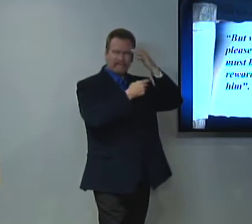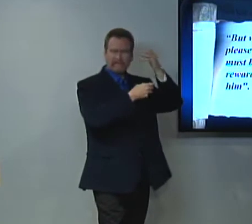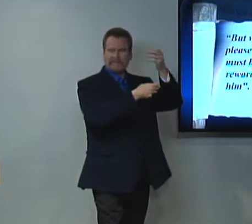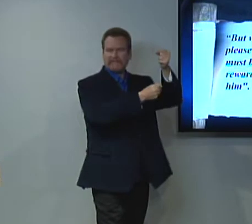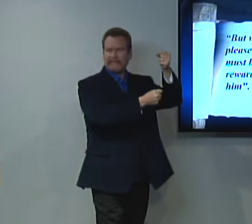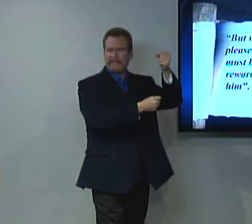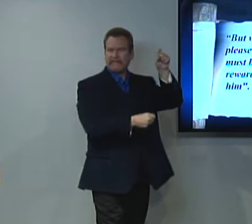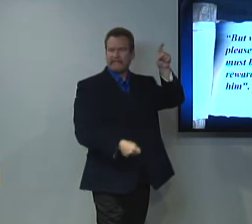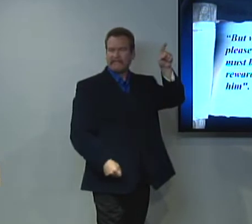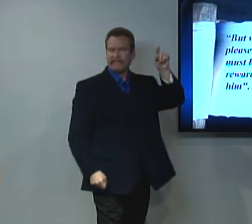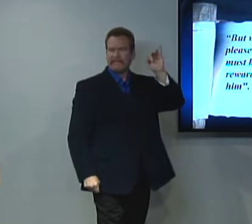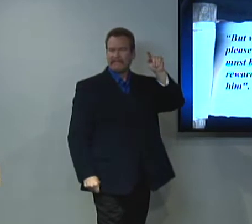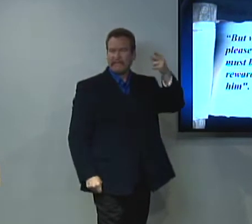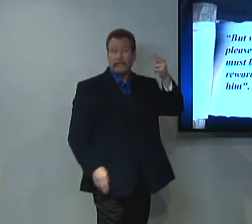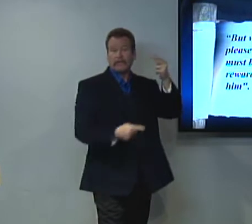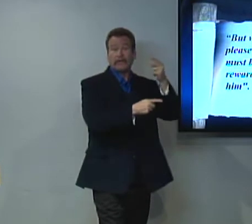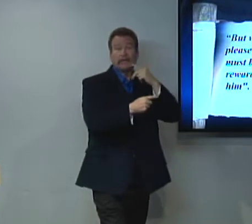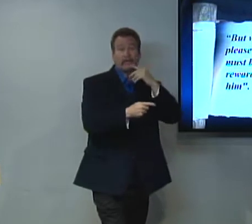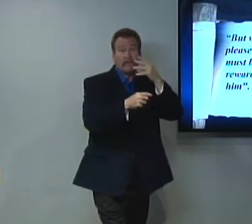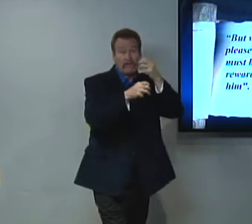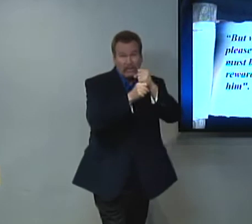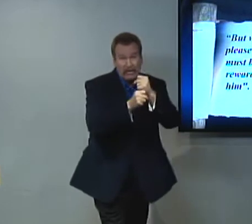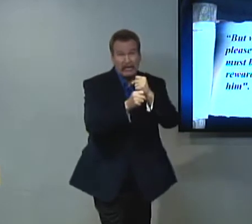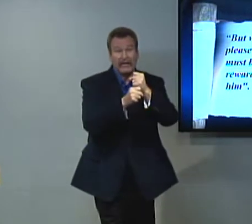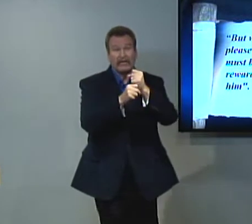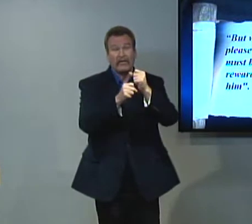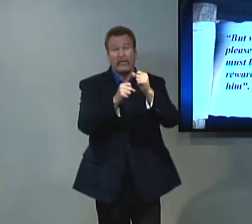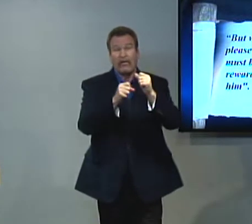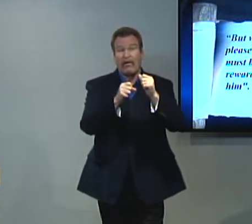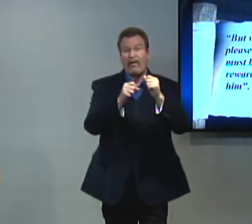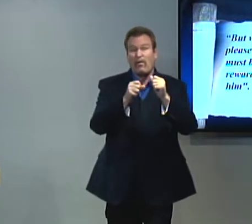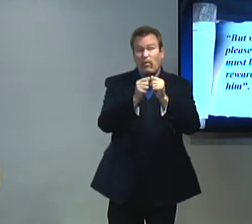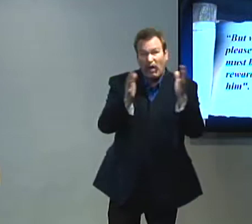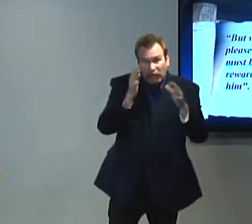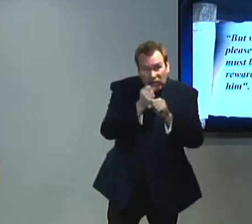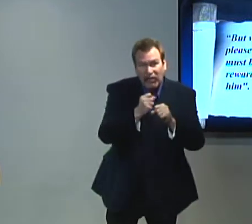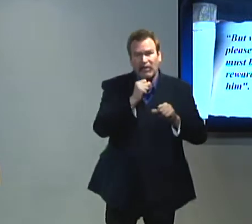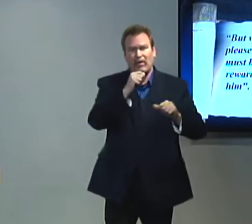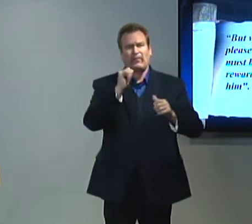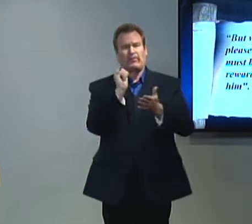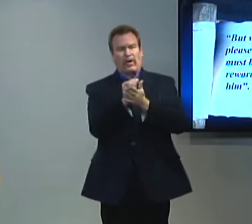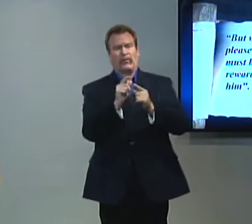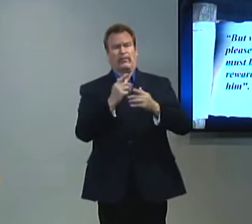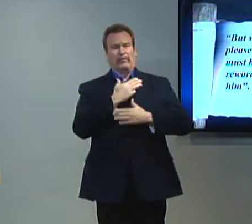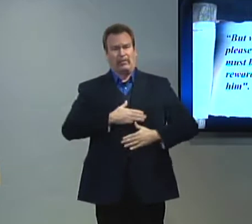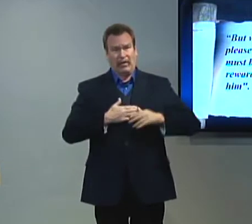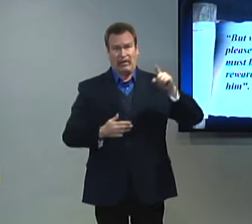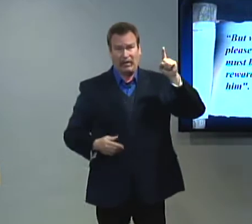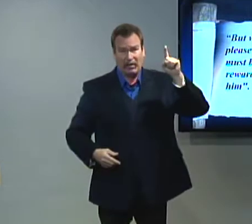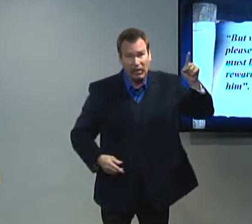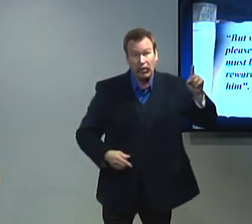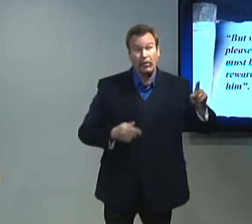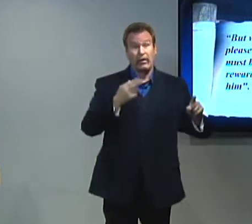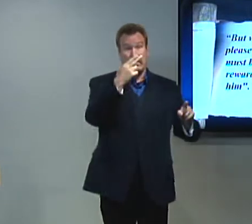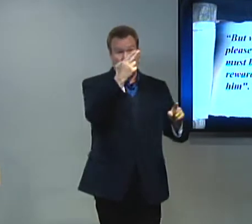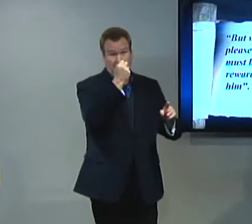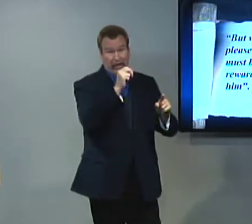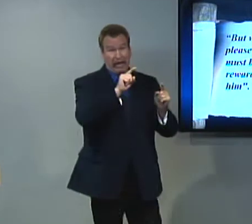made the earth, how everything was out in the universe. We trust in that. For it says that he that cometh to God must believe that he